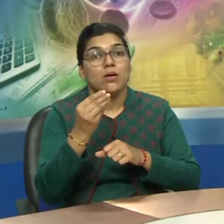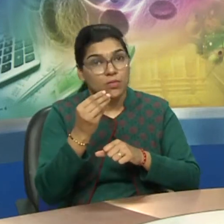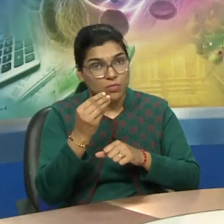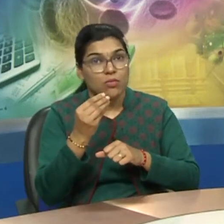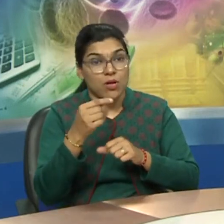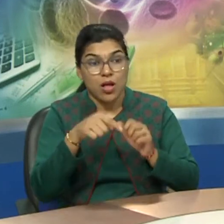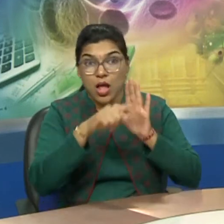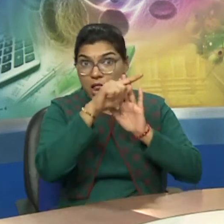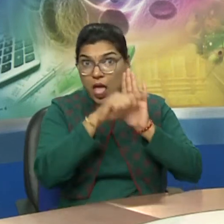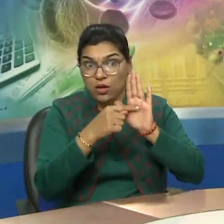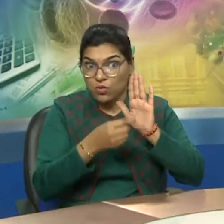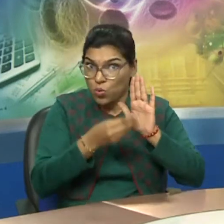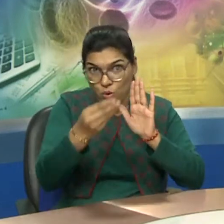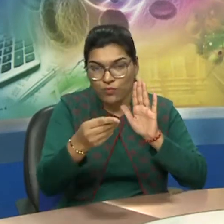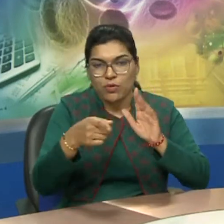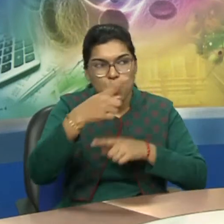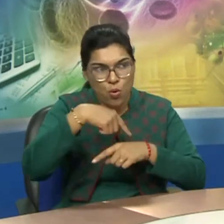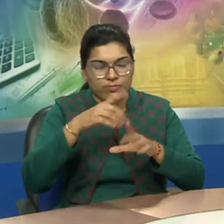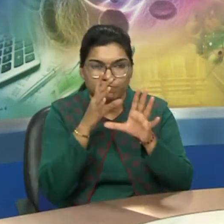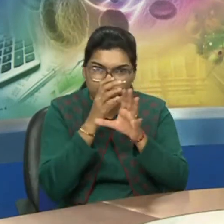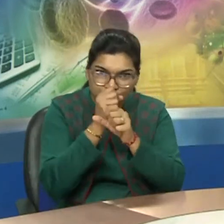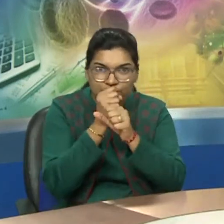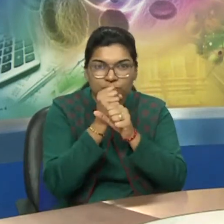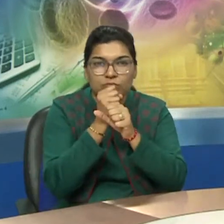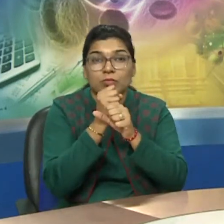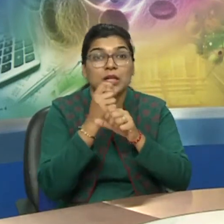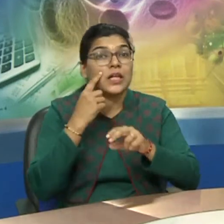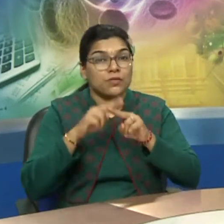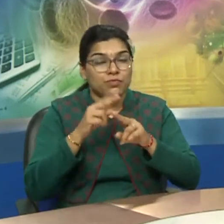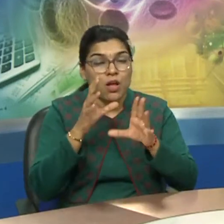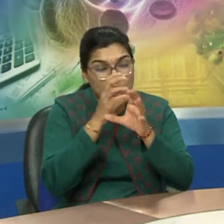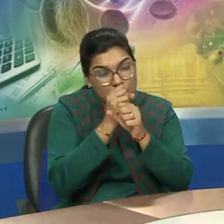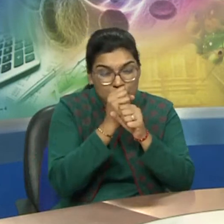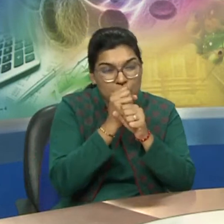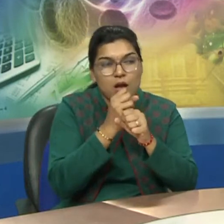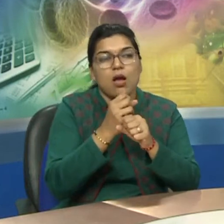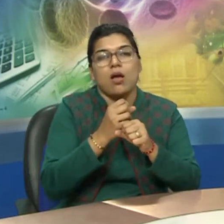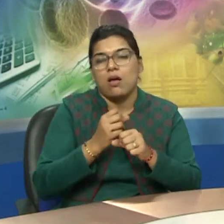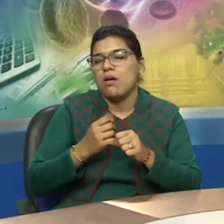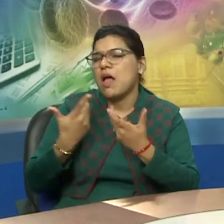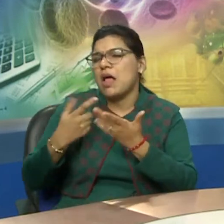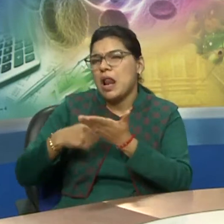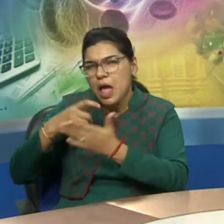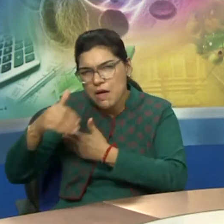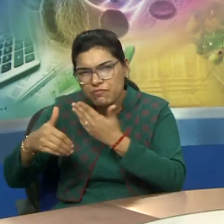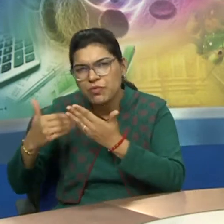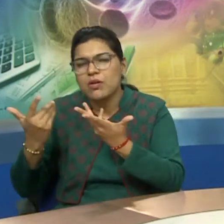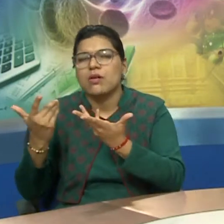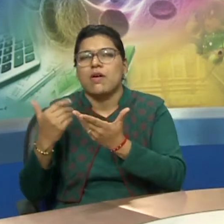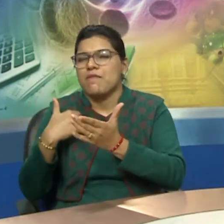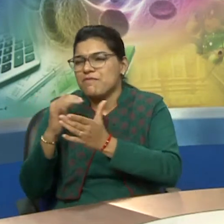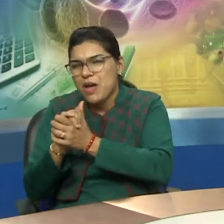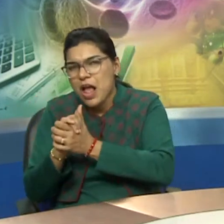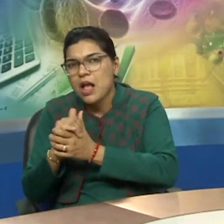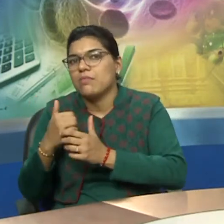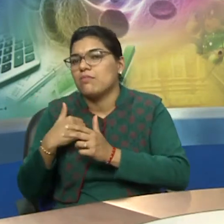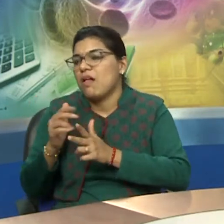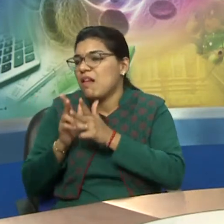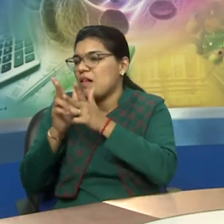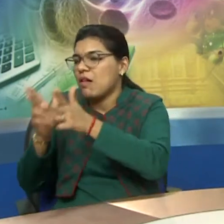miracle for the society. So we should be confidential. We should follow the rules.